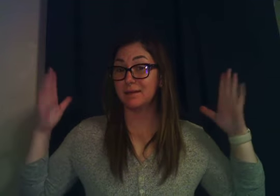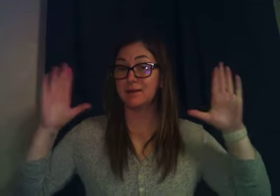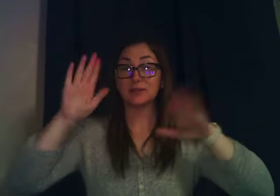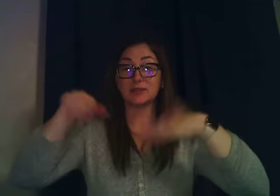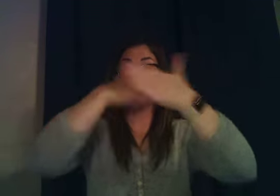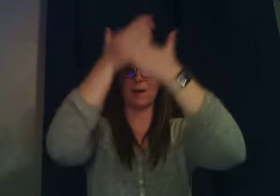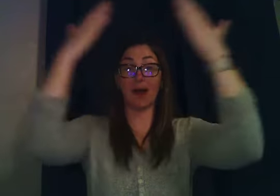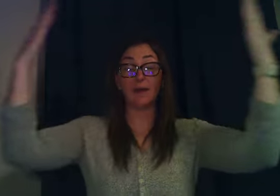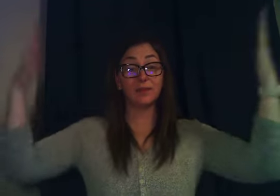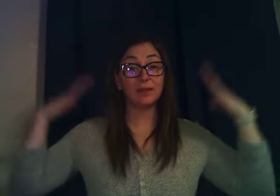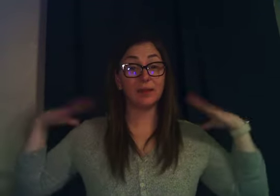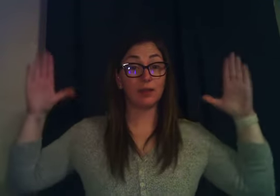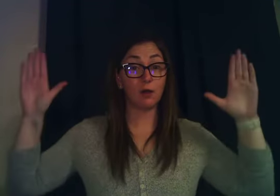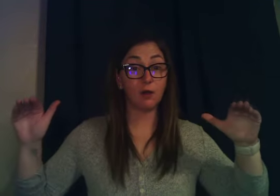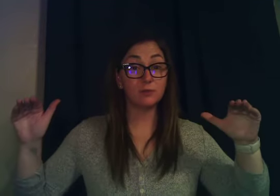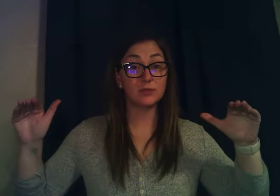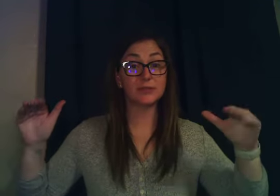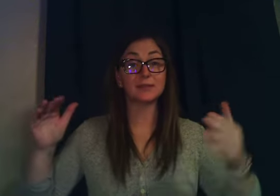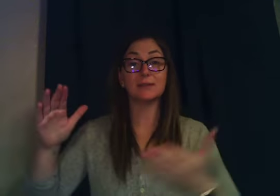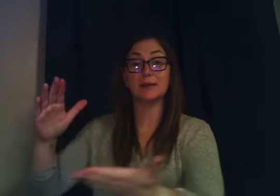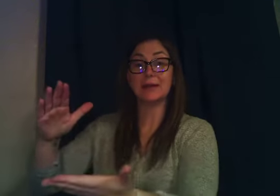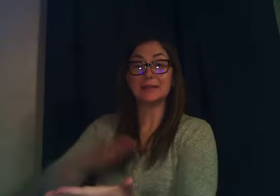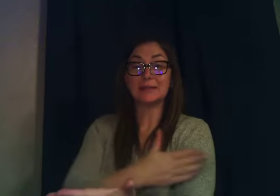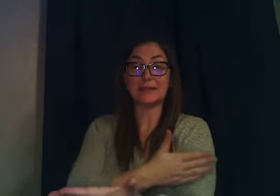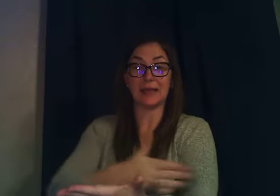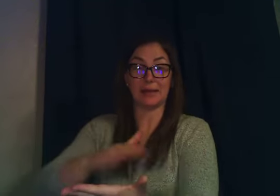So heavenly hosts sing.